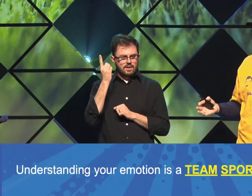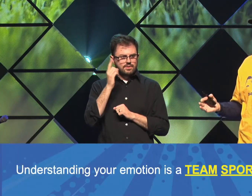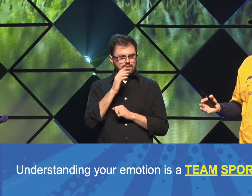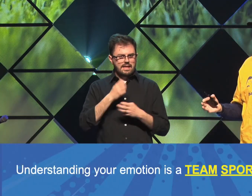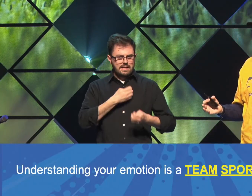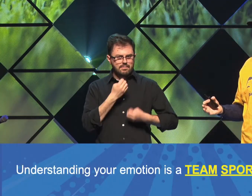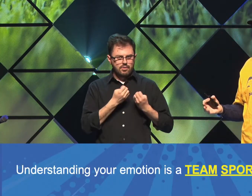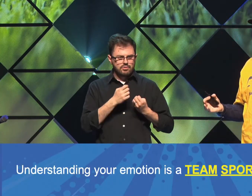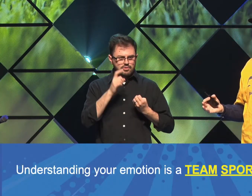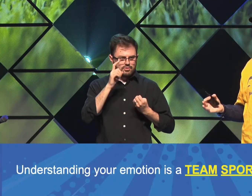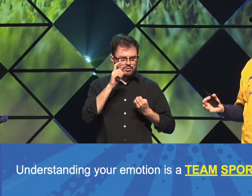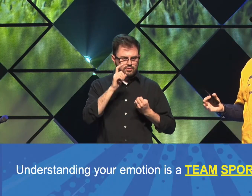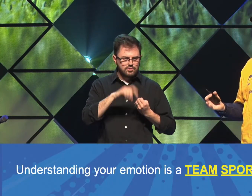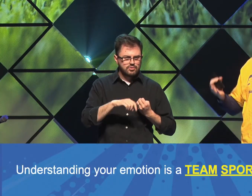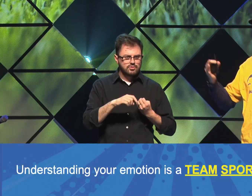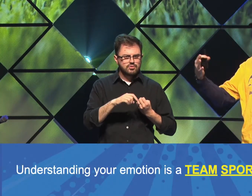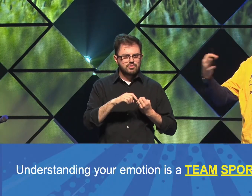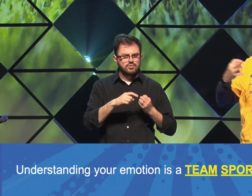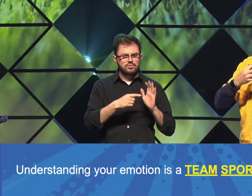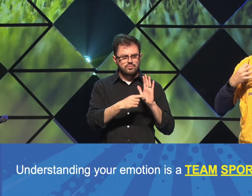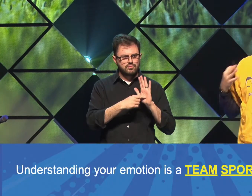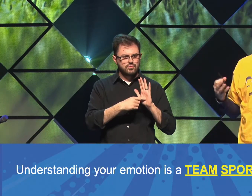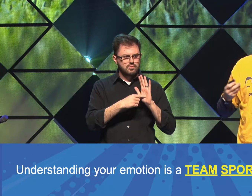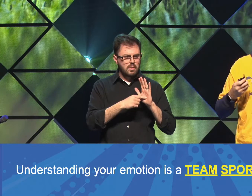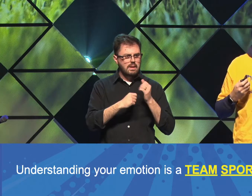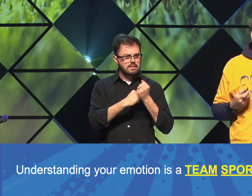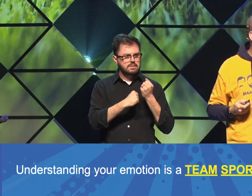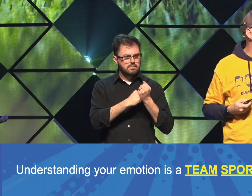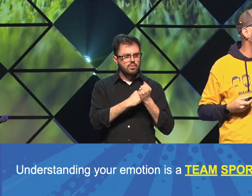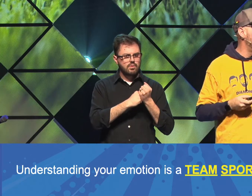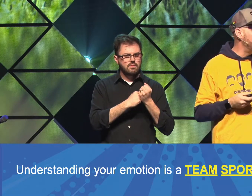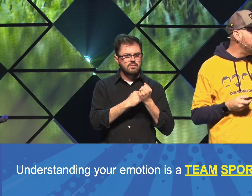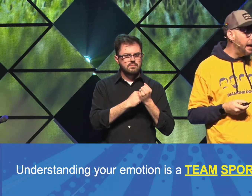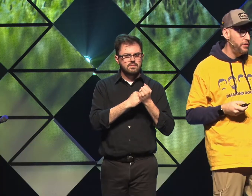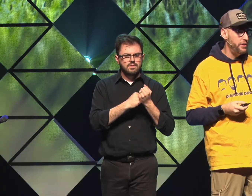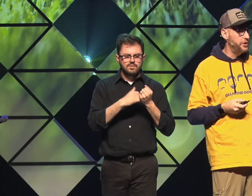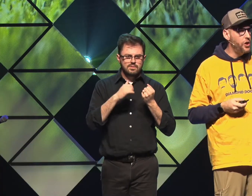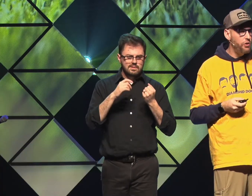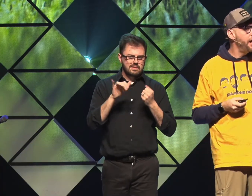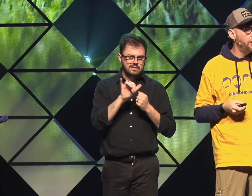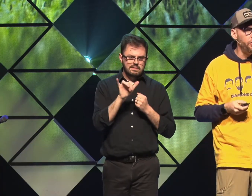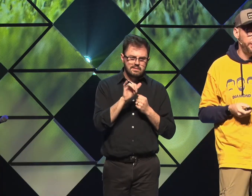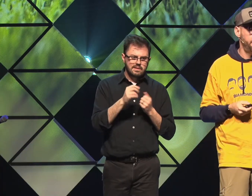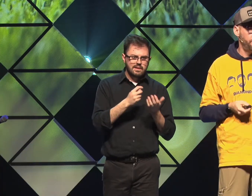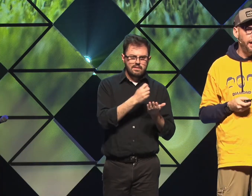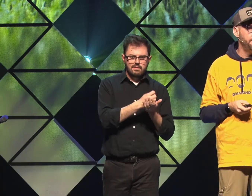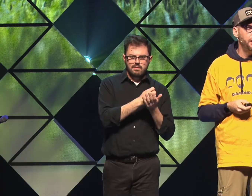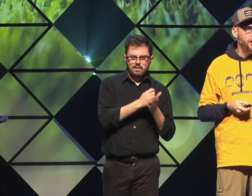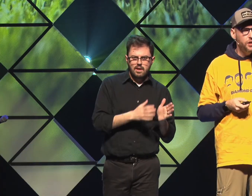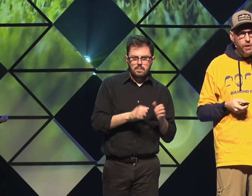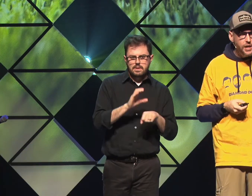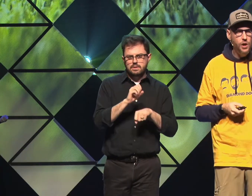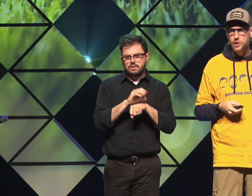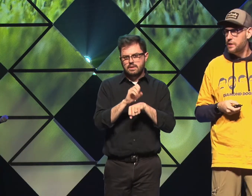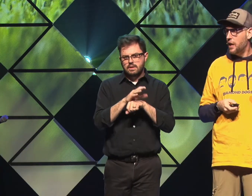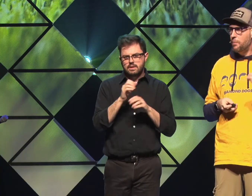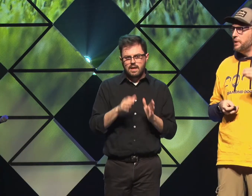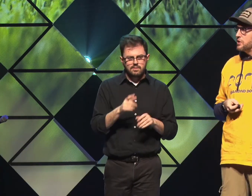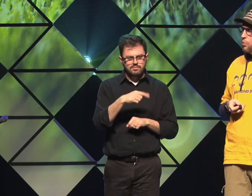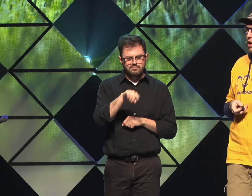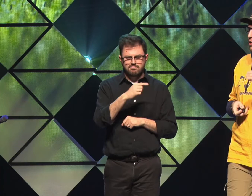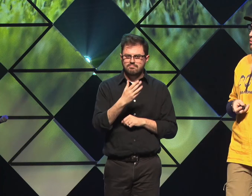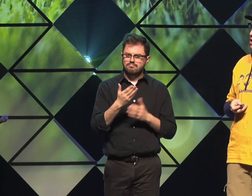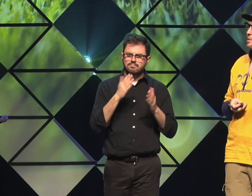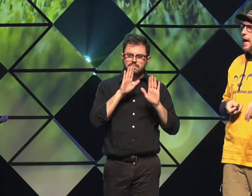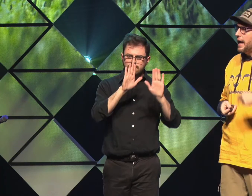sport, right? We need people around us. So therapists and counselors are great coaches, right? Great coaches in helping